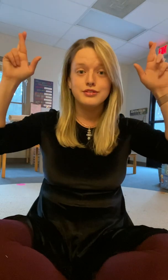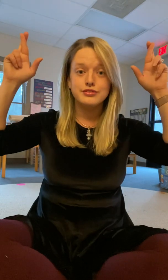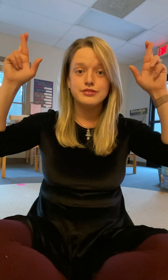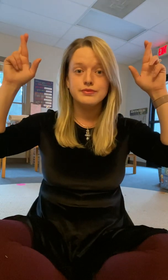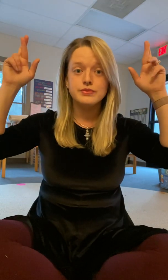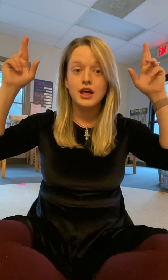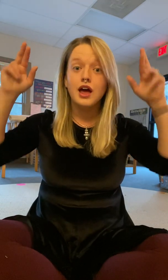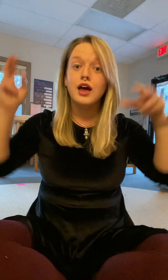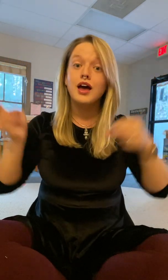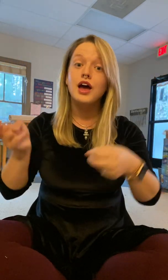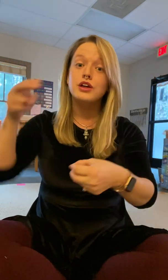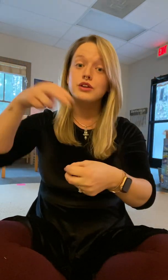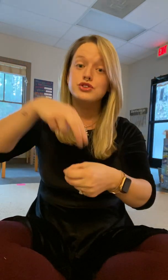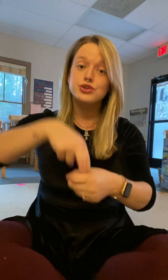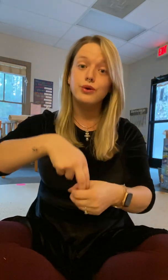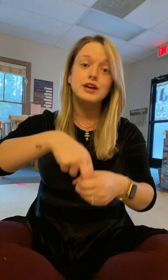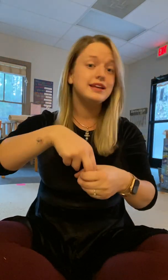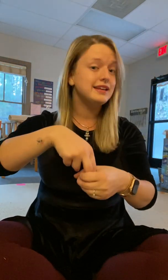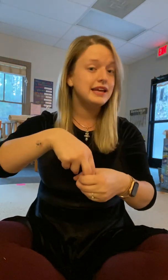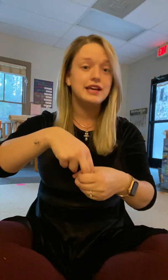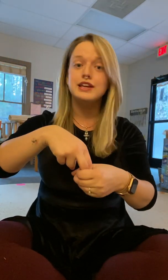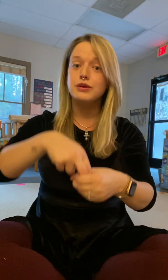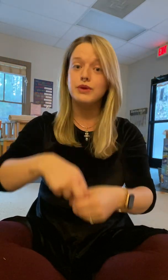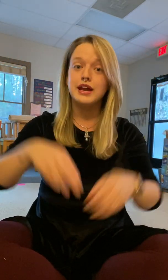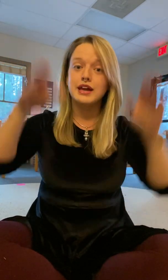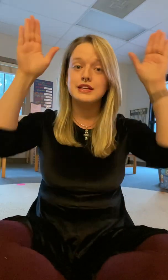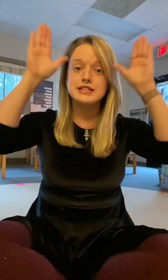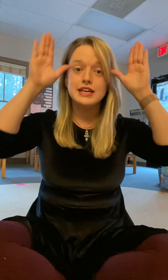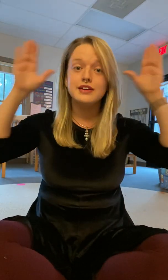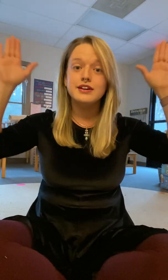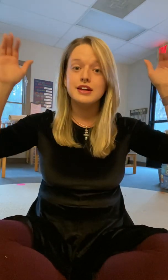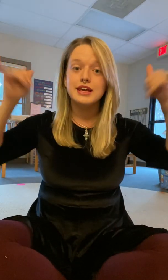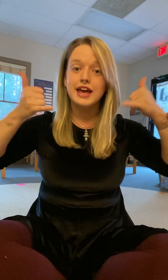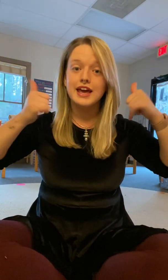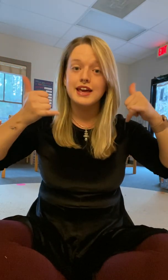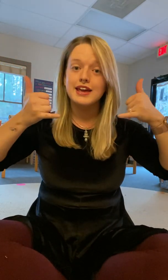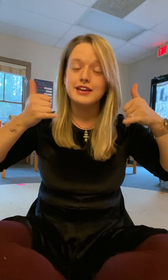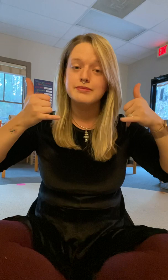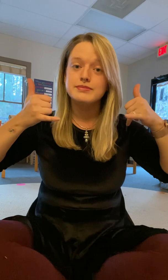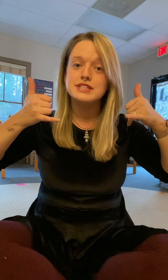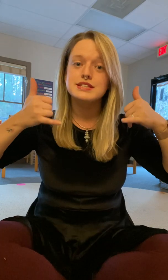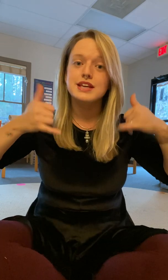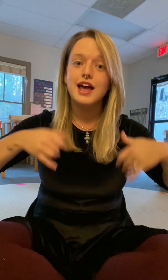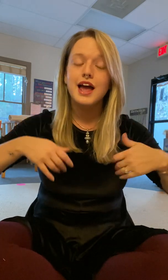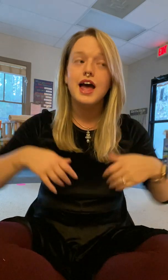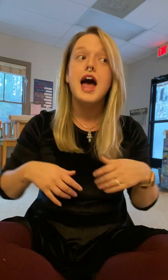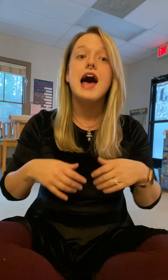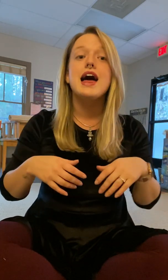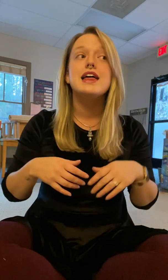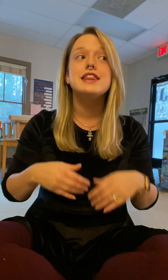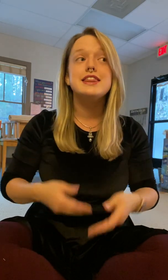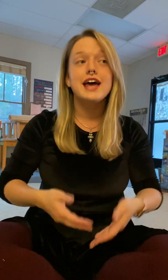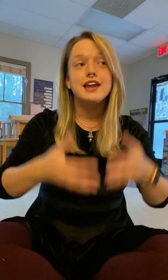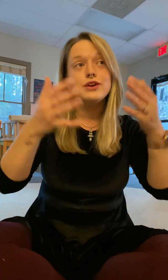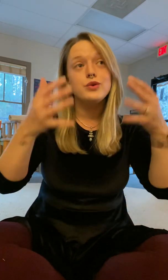Rudolph join in any reindeer games. Then